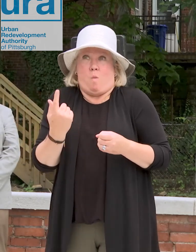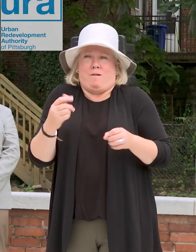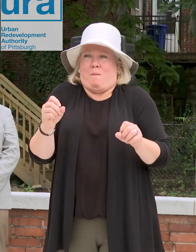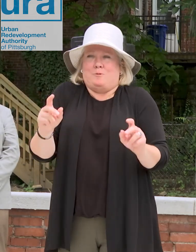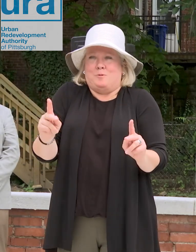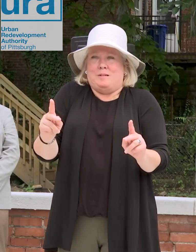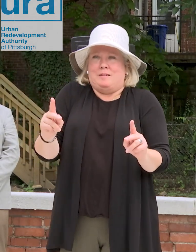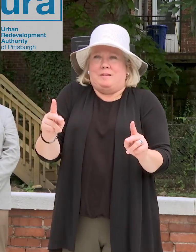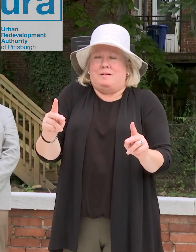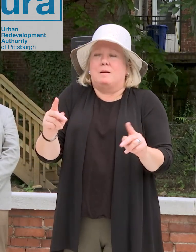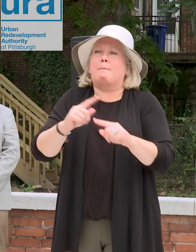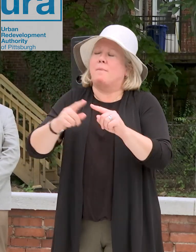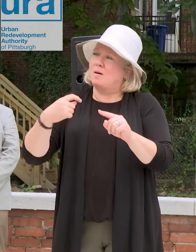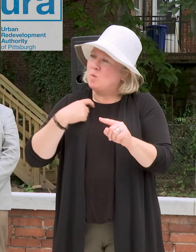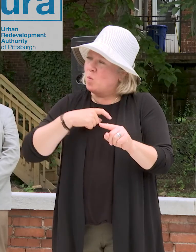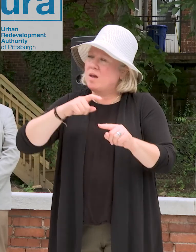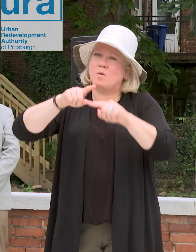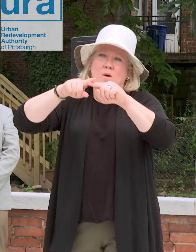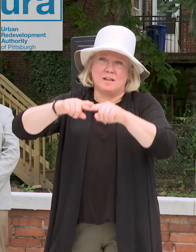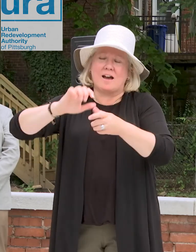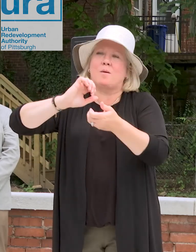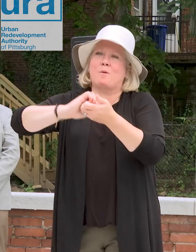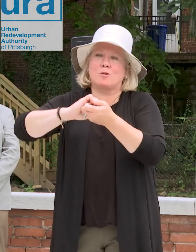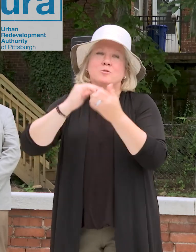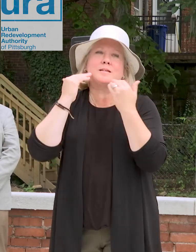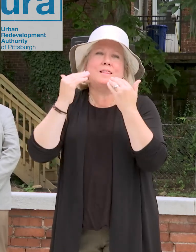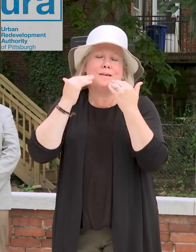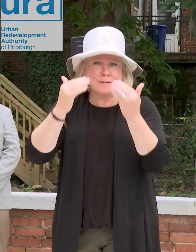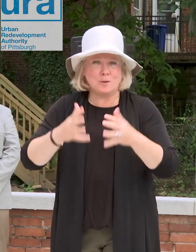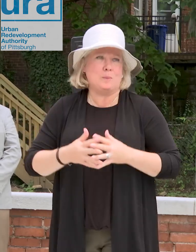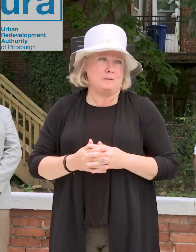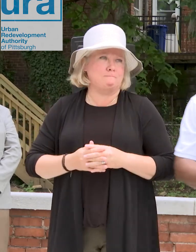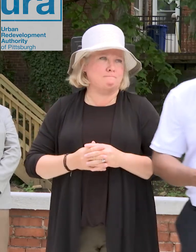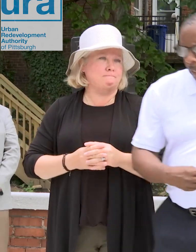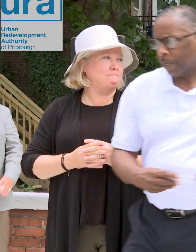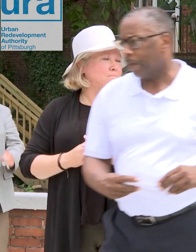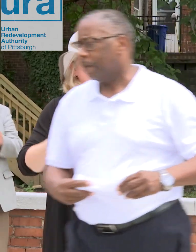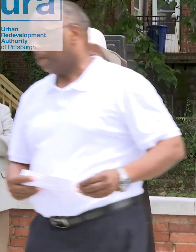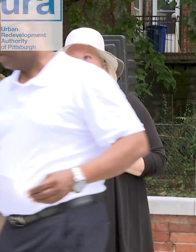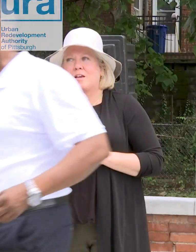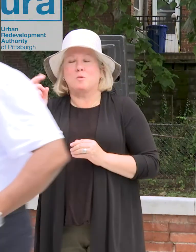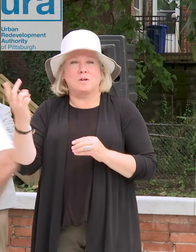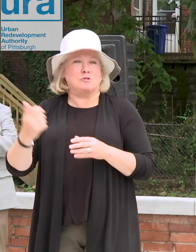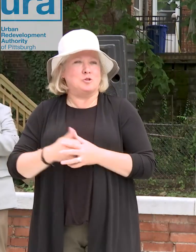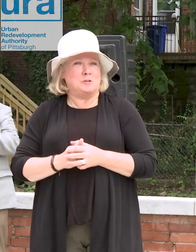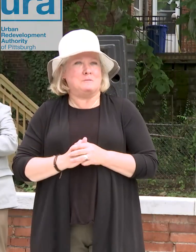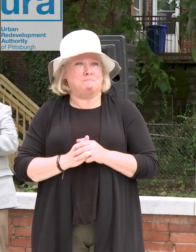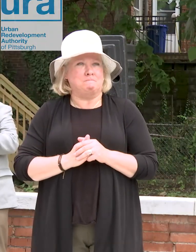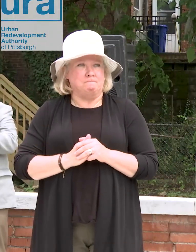Again, we can't do it without your help. So thanks again. Diamante. Thank you so much, Rich.